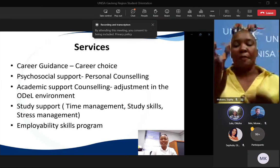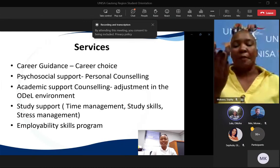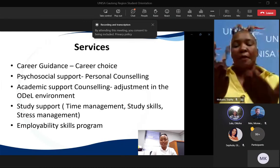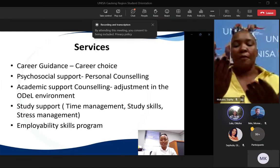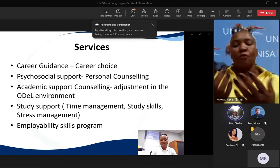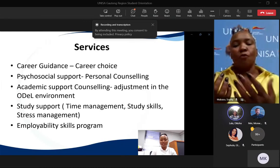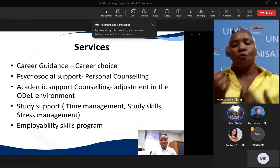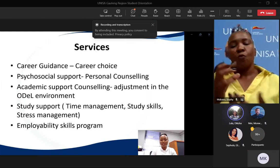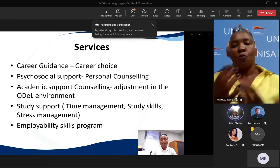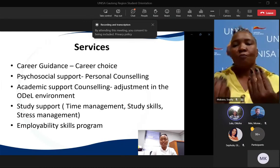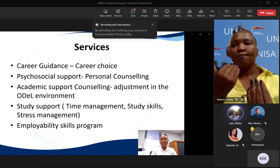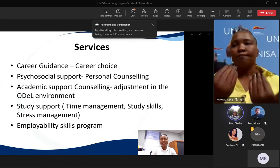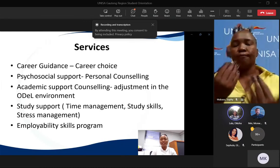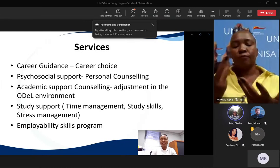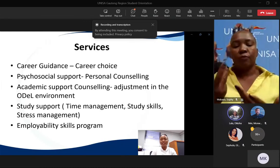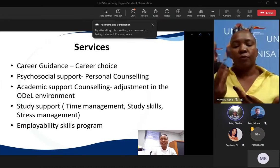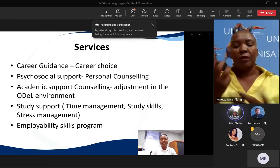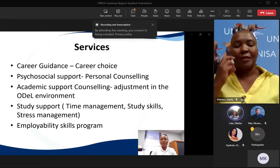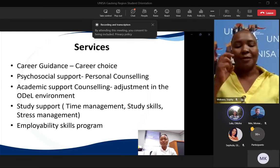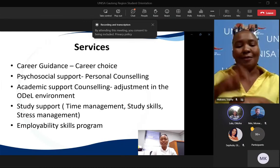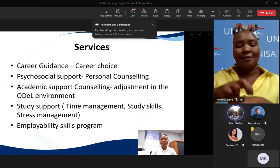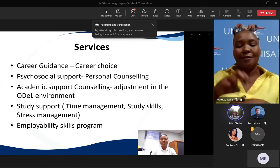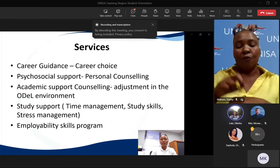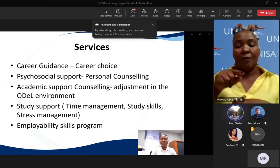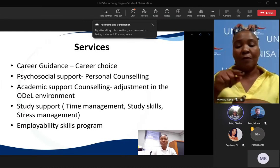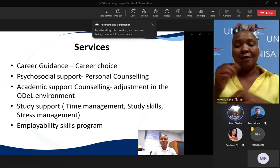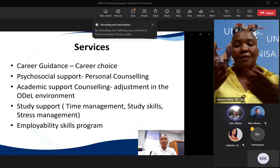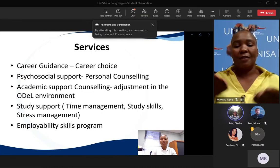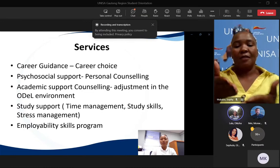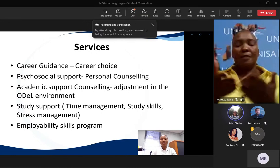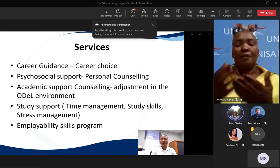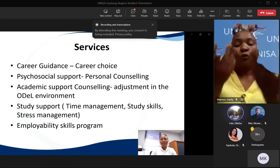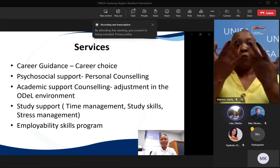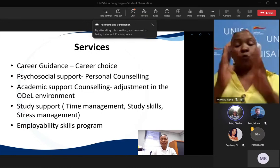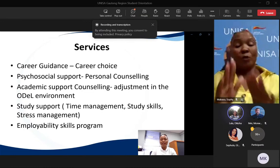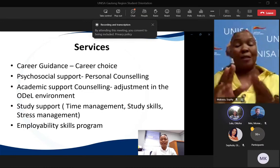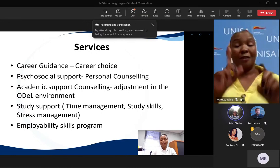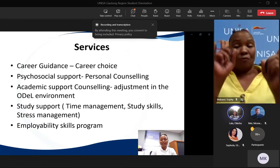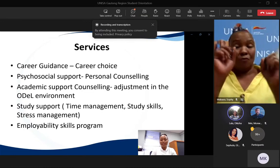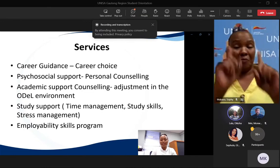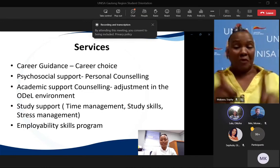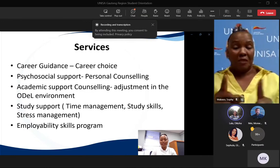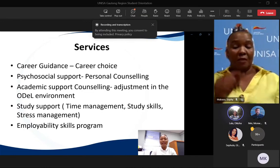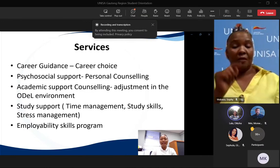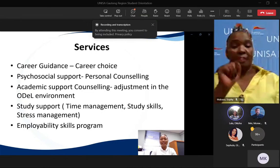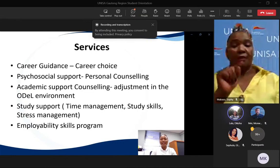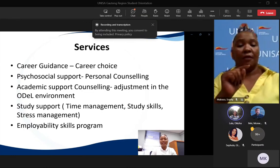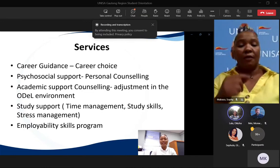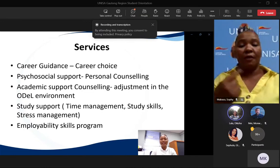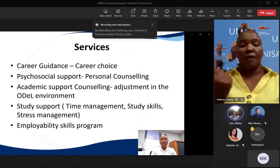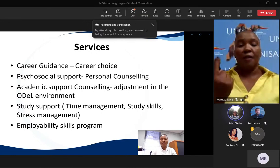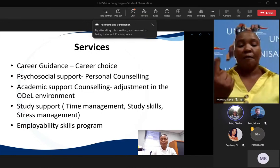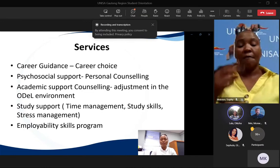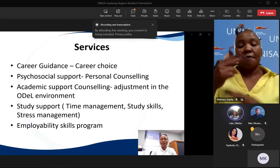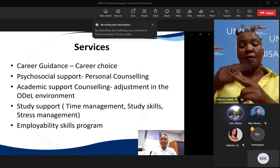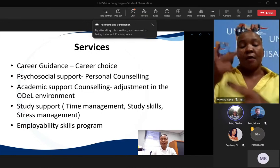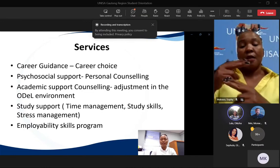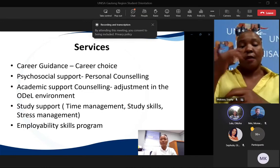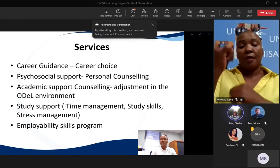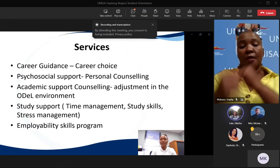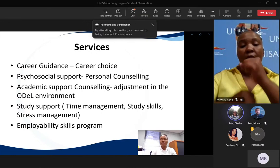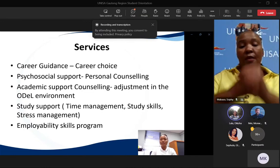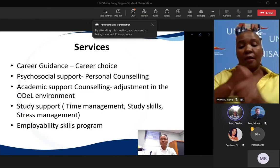in need of these Services especially the students who are on their final years and they now